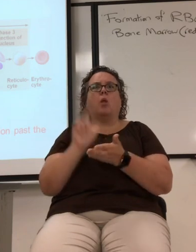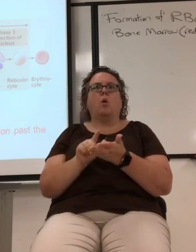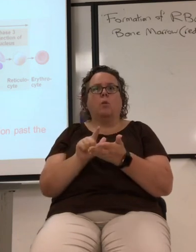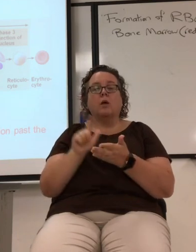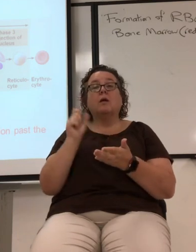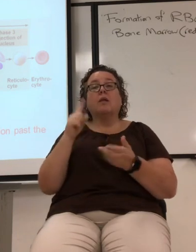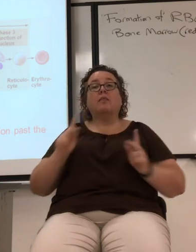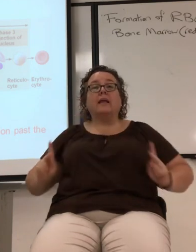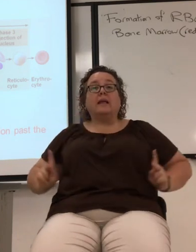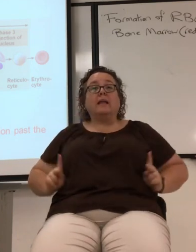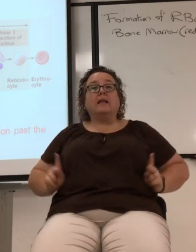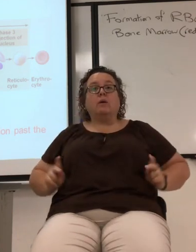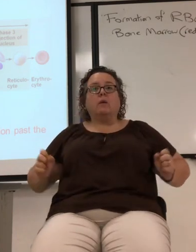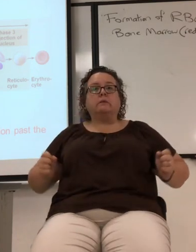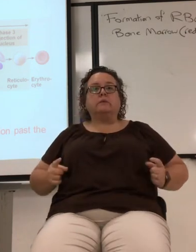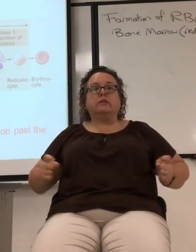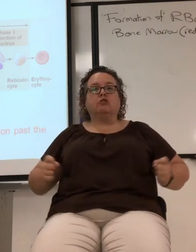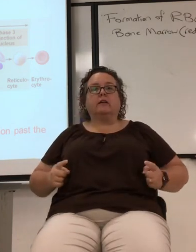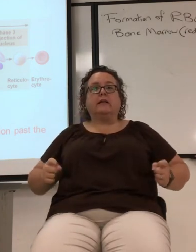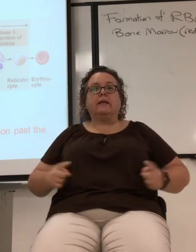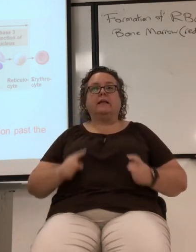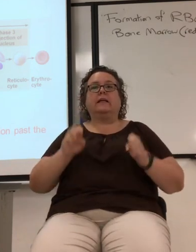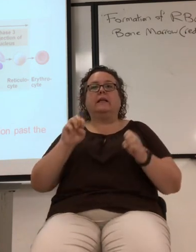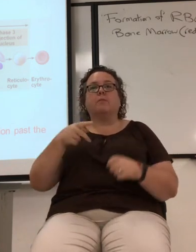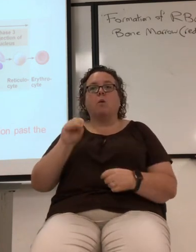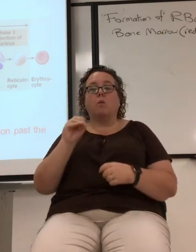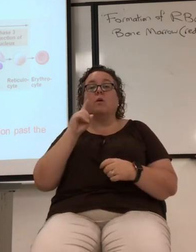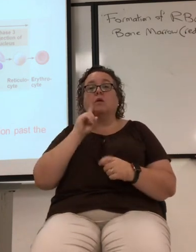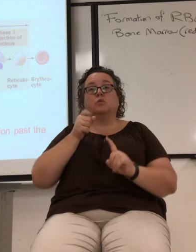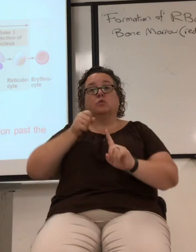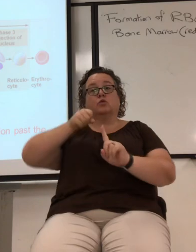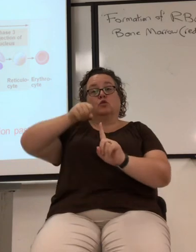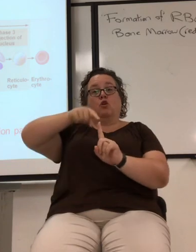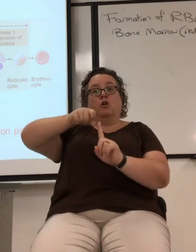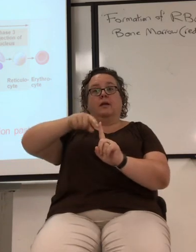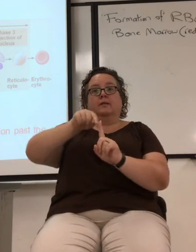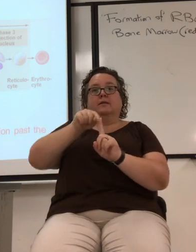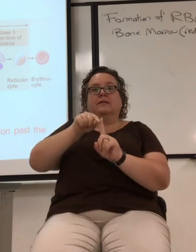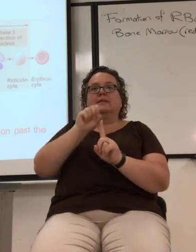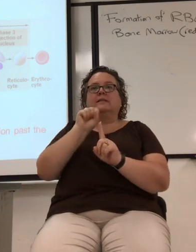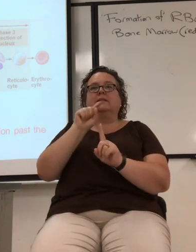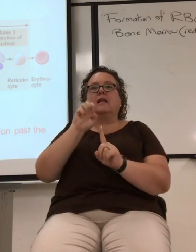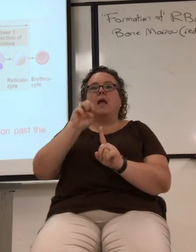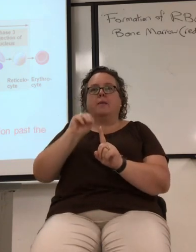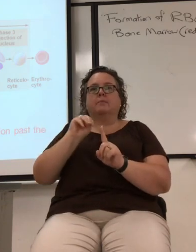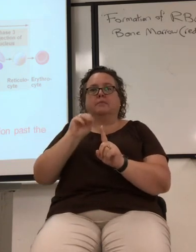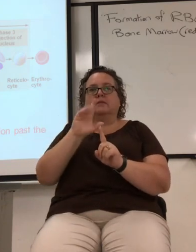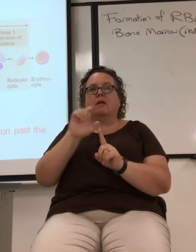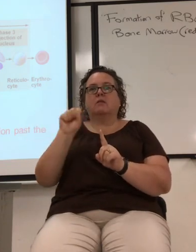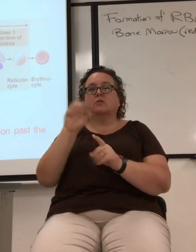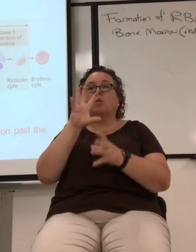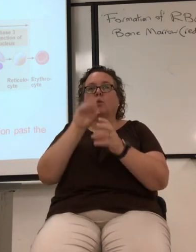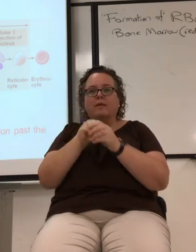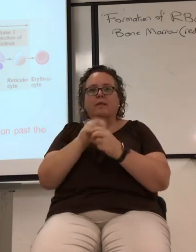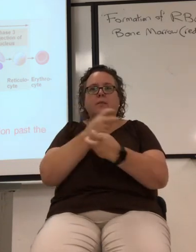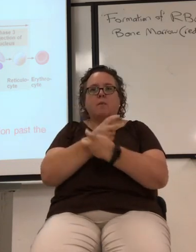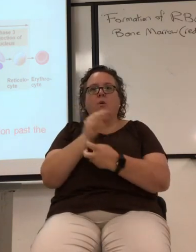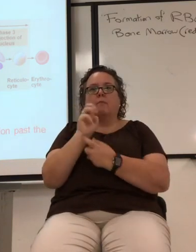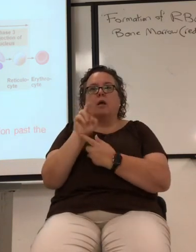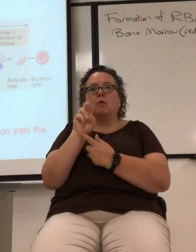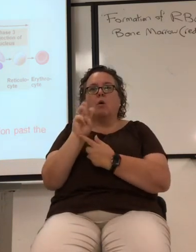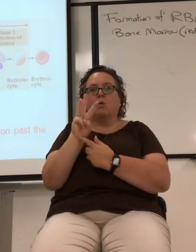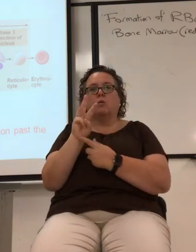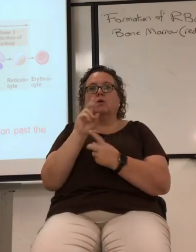will secrete EPO, the target stem cells in the bone marrow to get them to